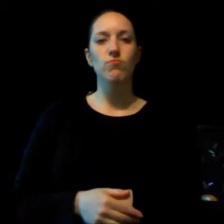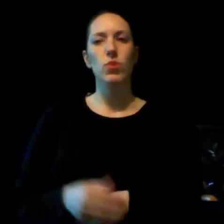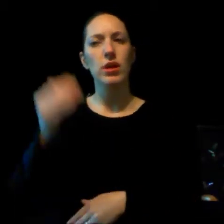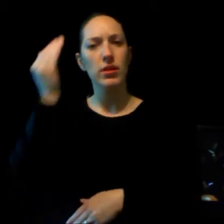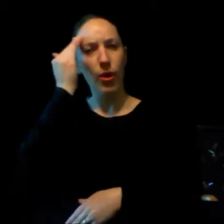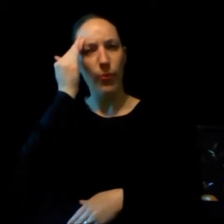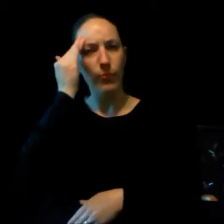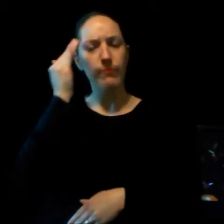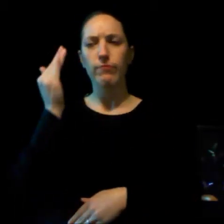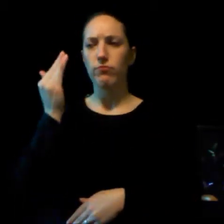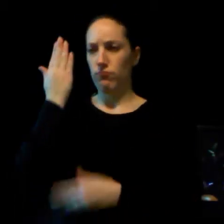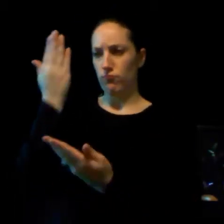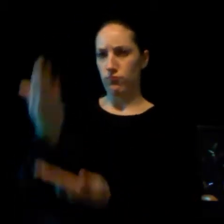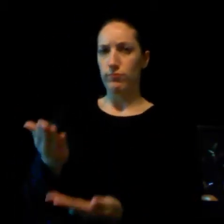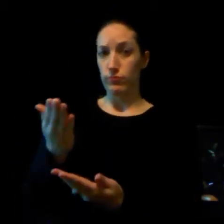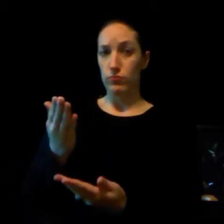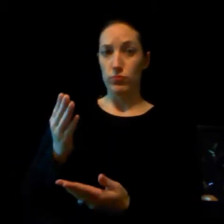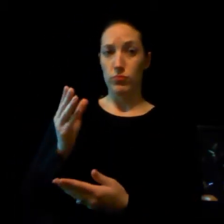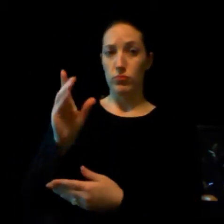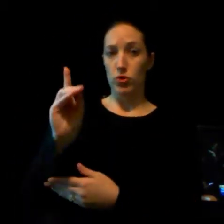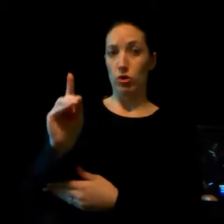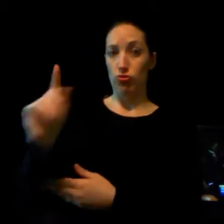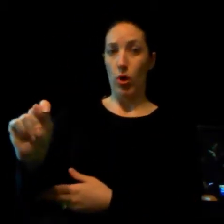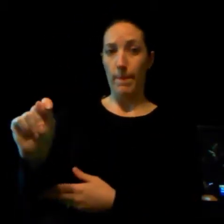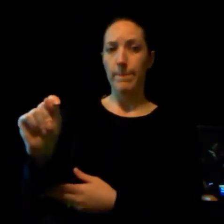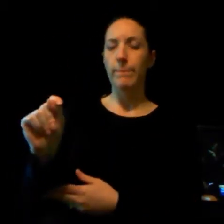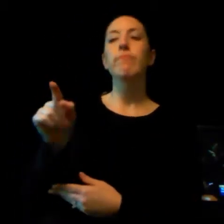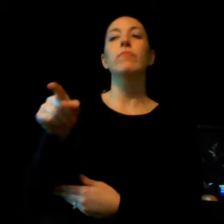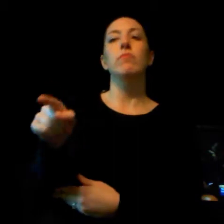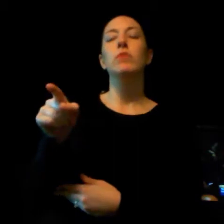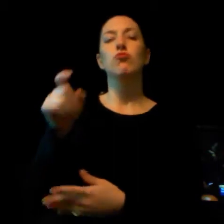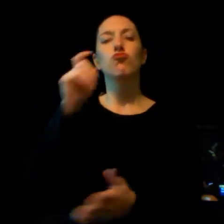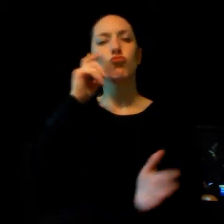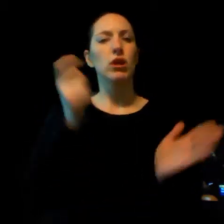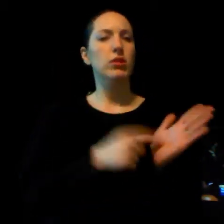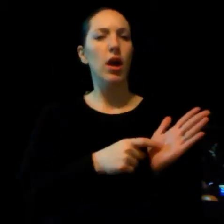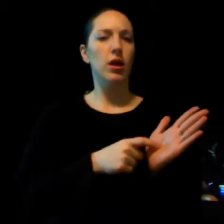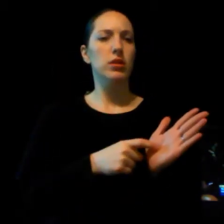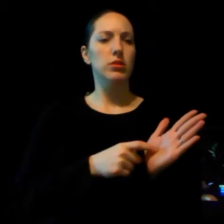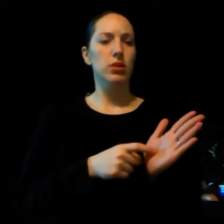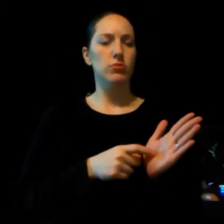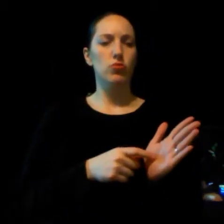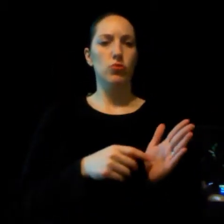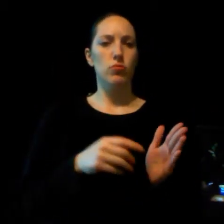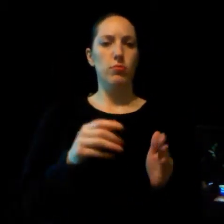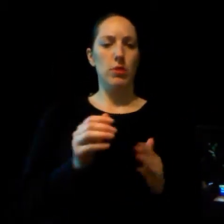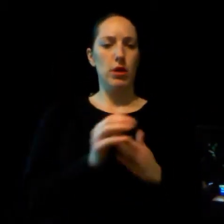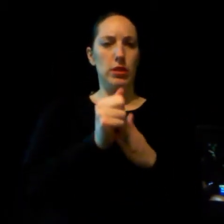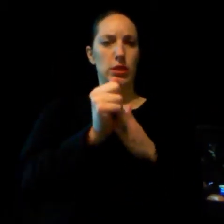lack of leadership. And so ultimately you didn't blame Little John or Meatloaf.